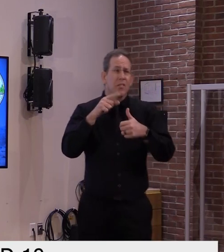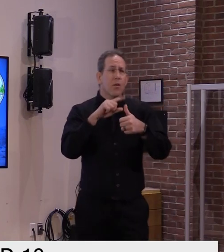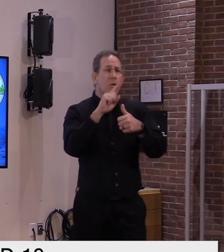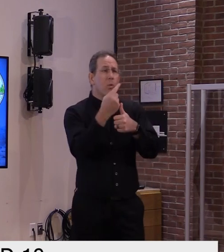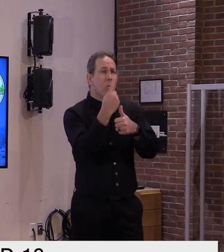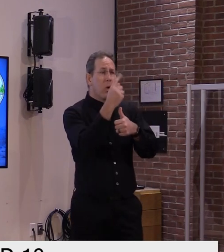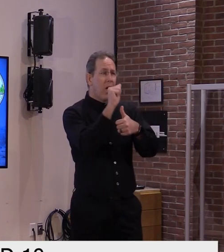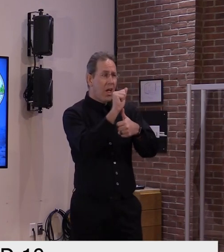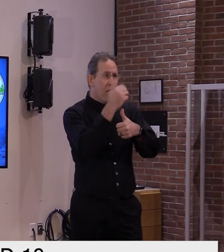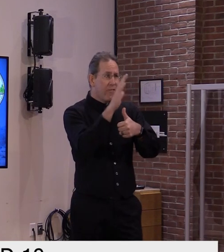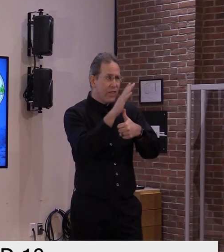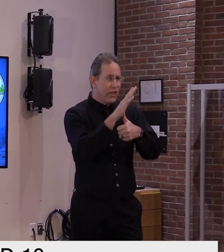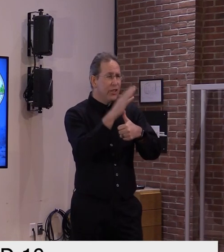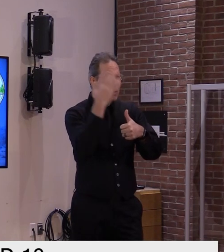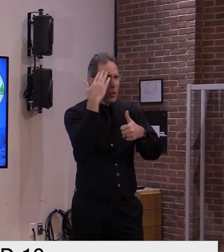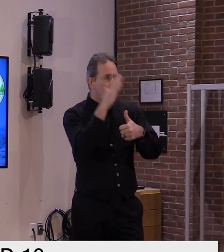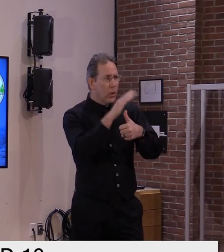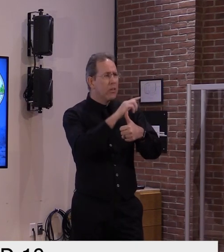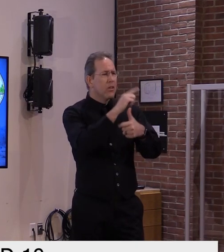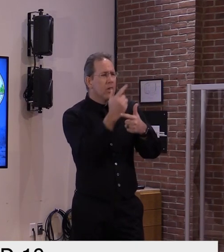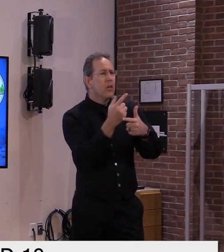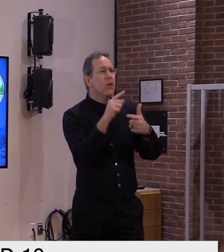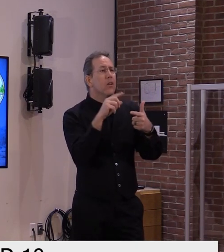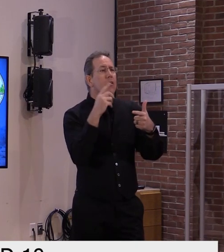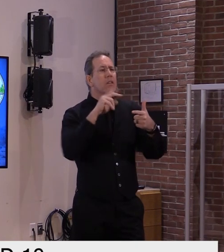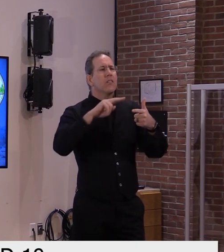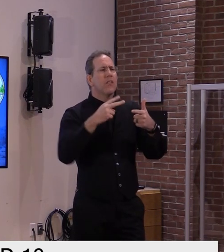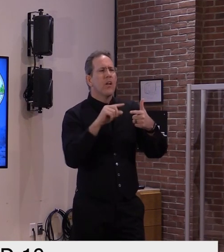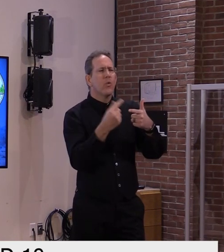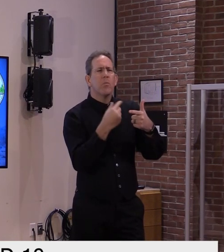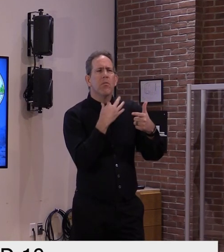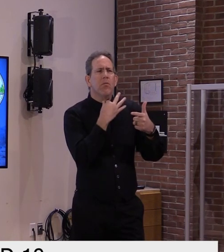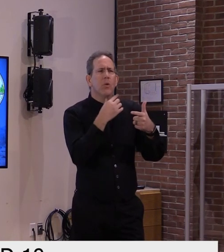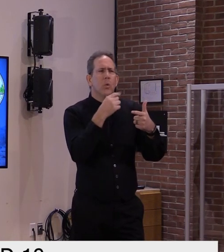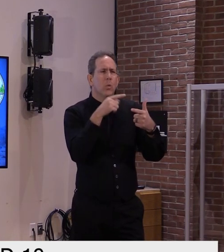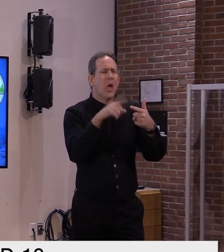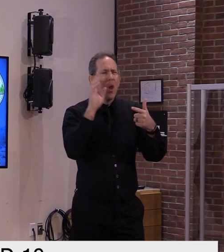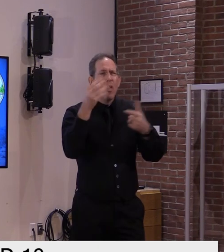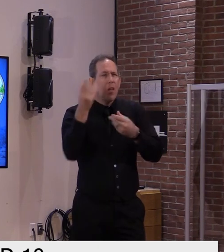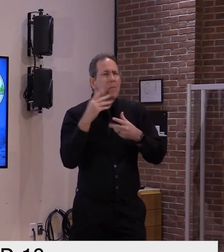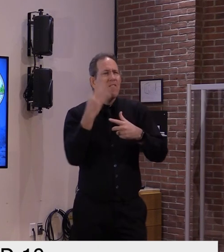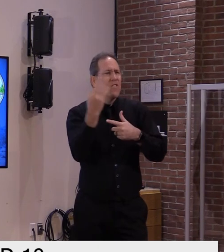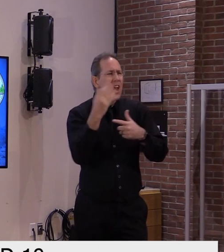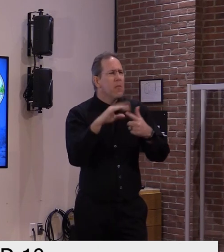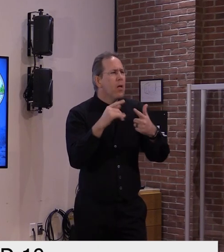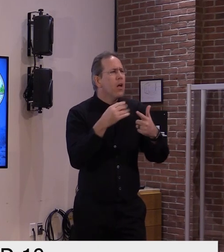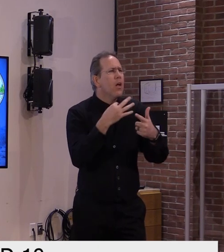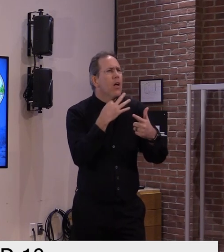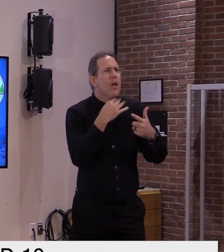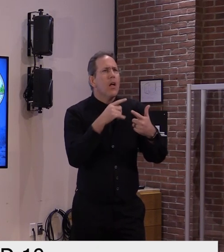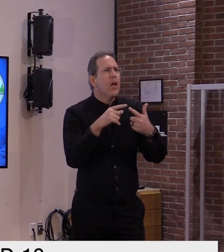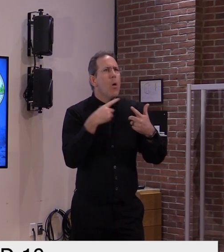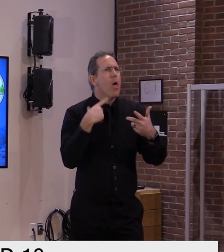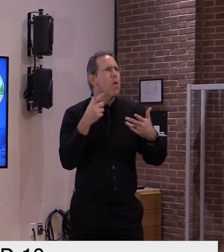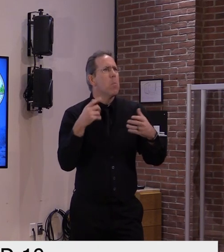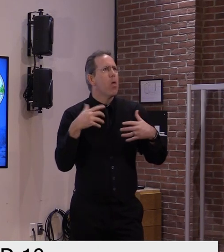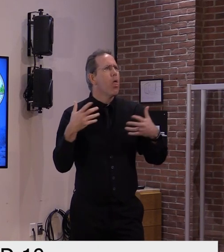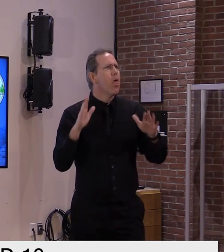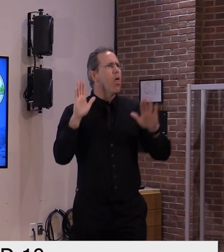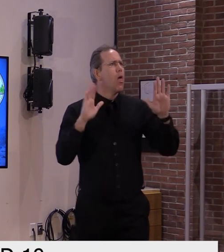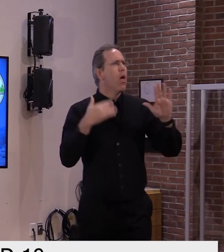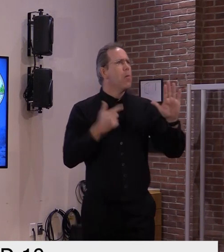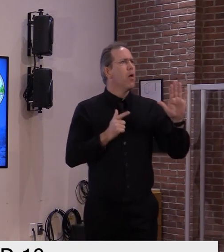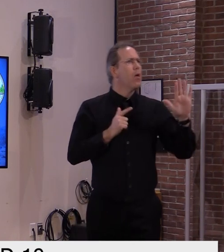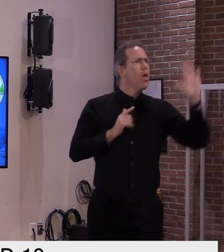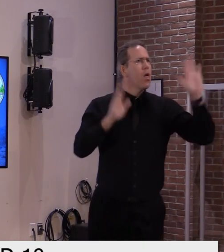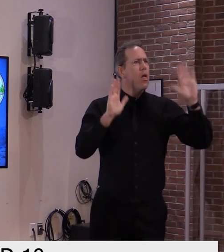Friday in more detail, but there's a lot of lobbying going on and a lot of questions and reasonable questions about if someone has